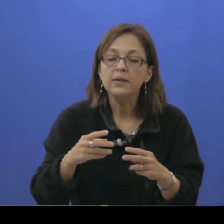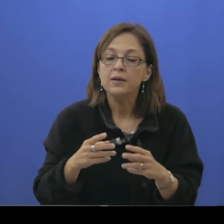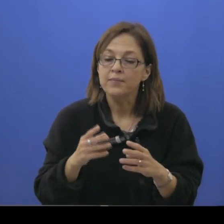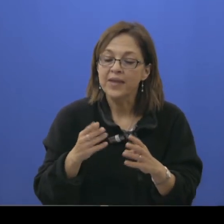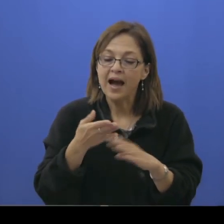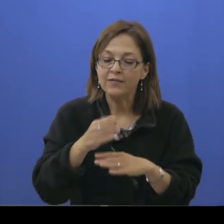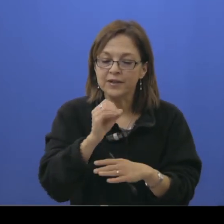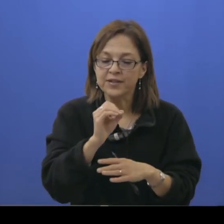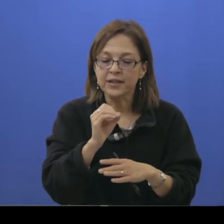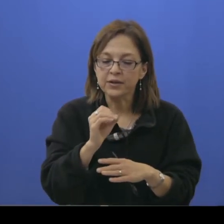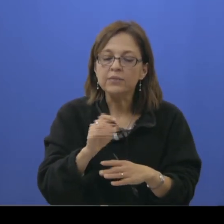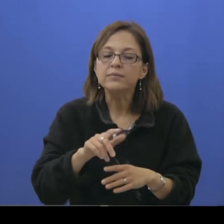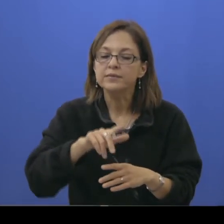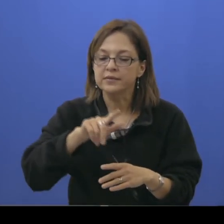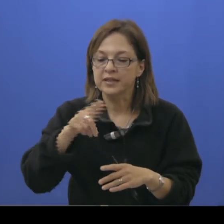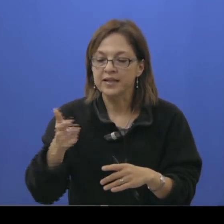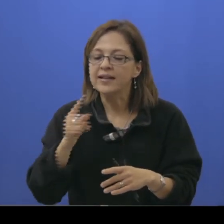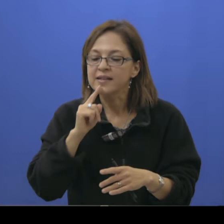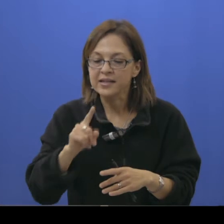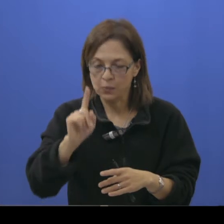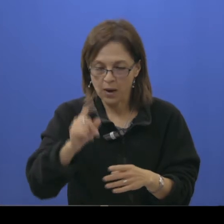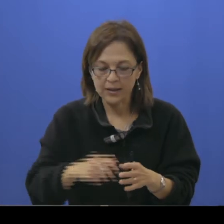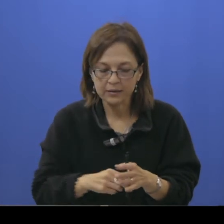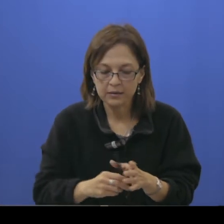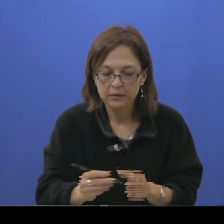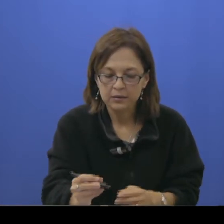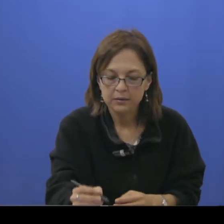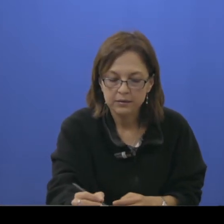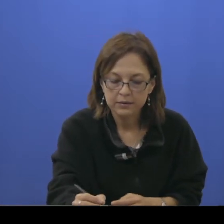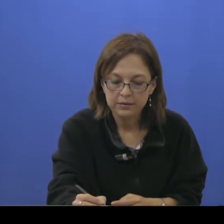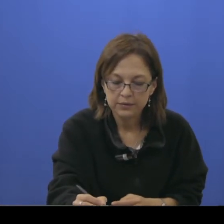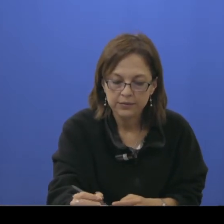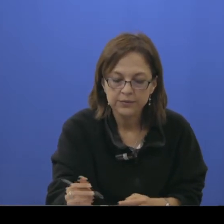First, after 0, the next is 1.